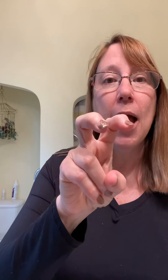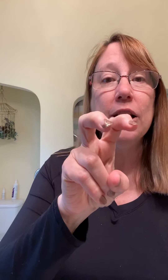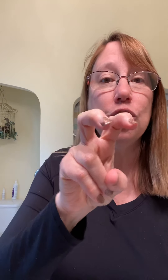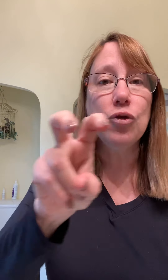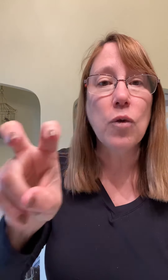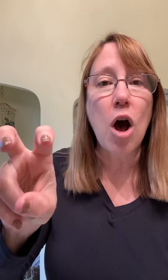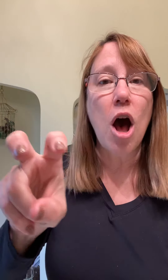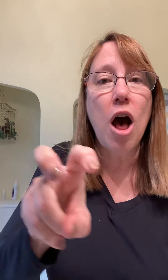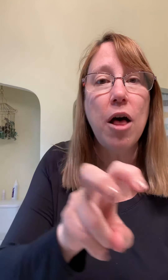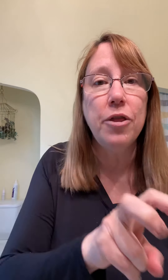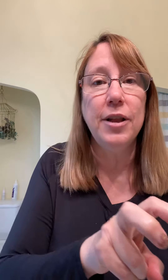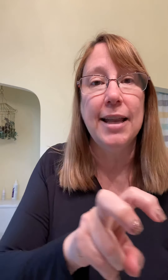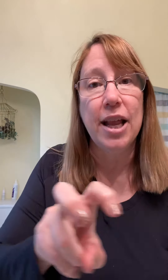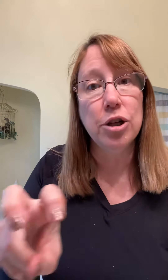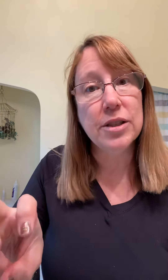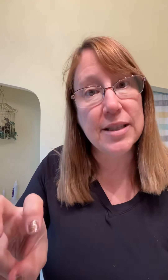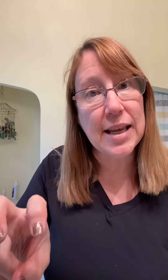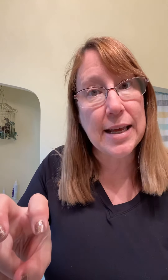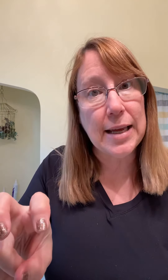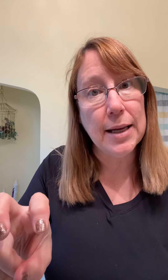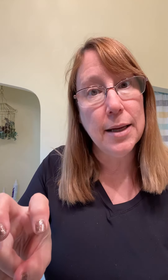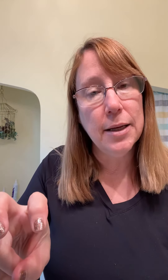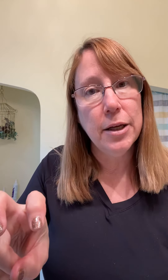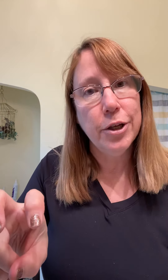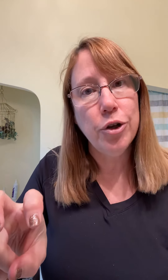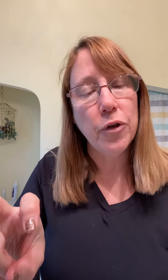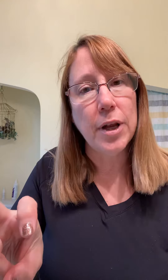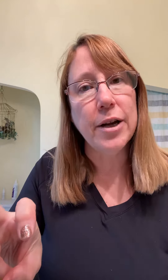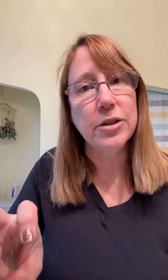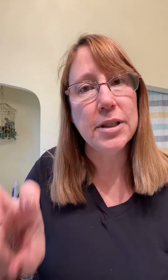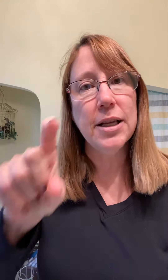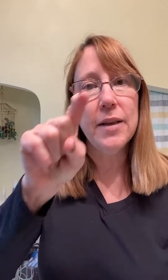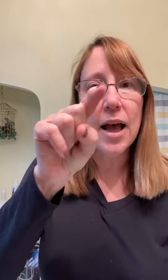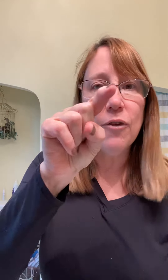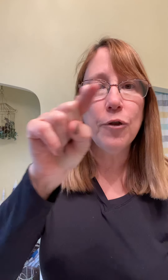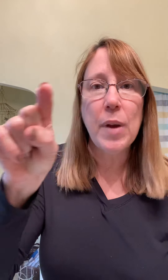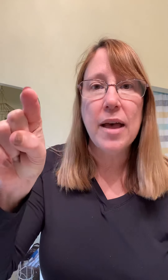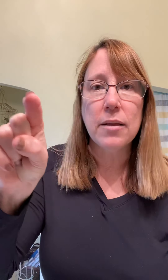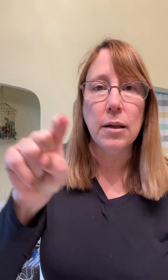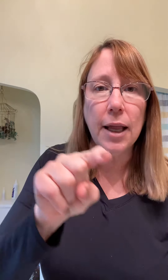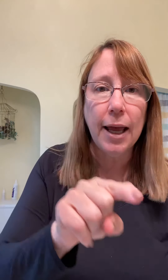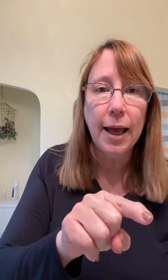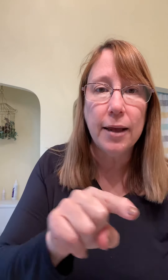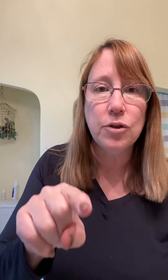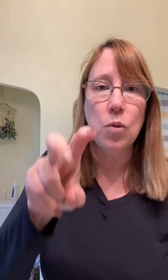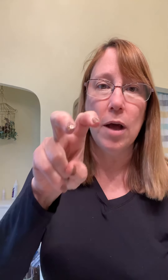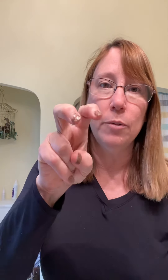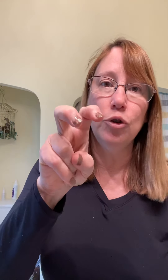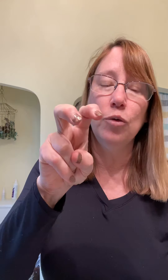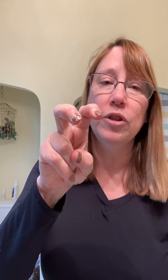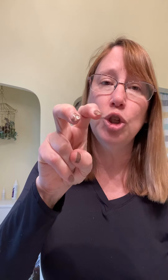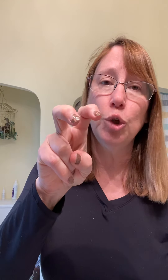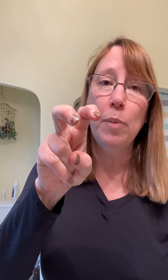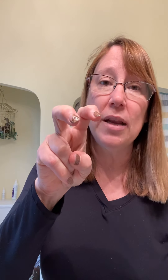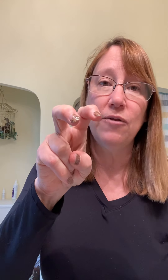and draw the letter Z. You know the letter Z in the alphabet, the last one. Do it with two bent